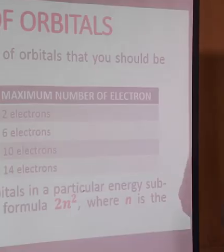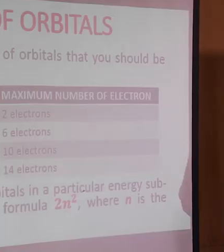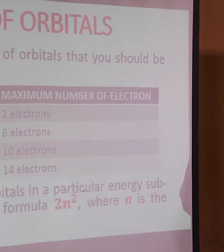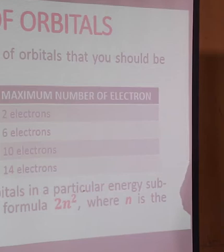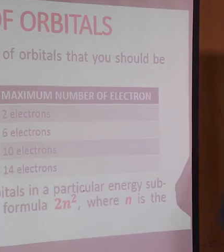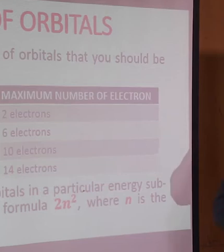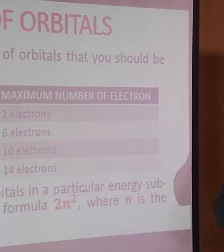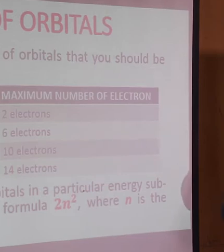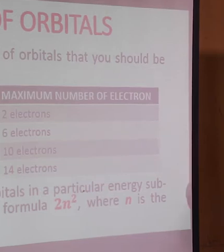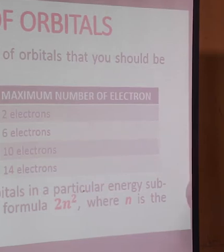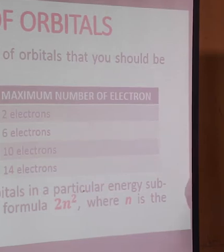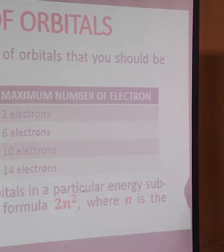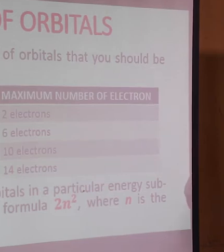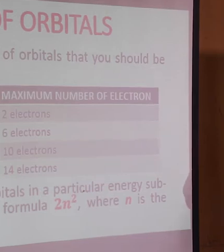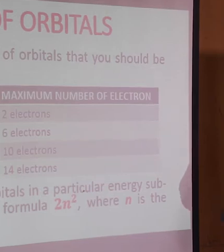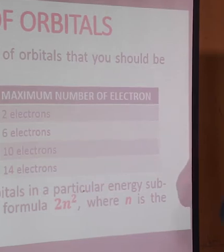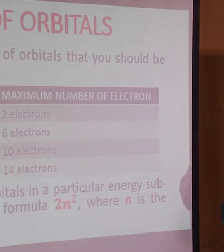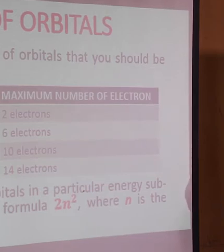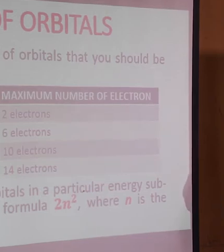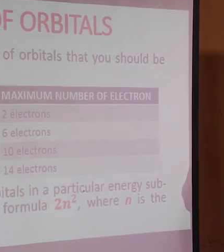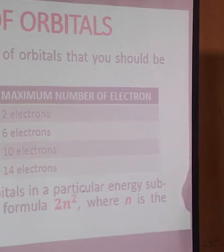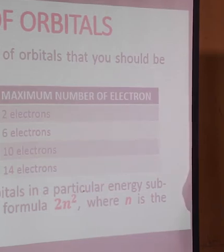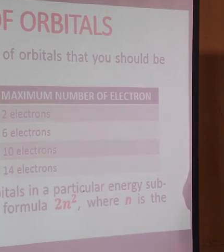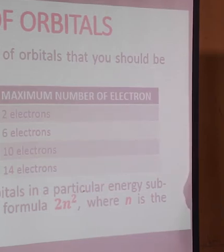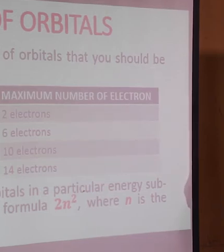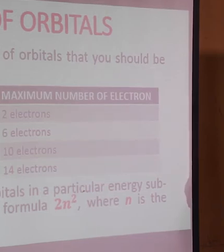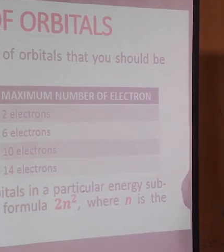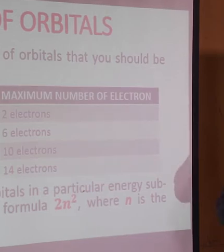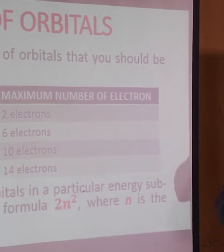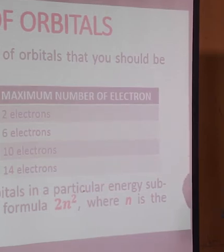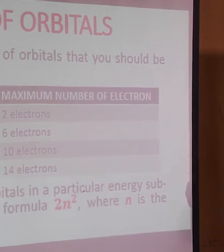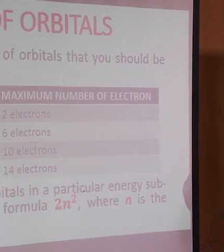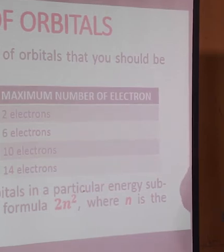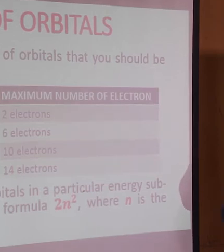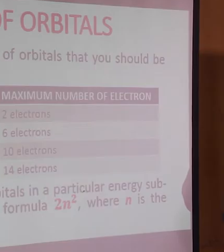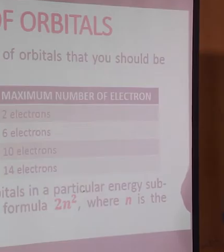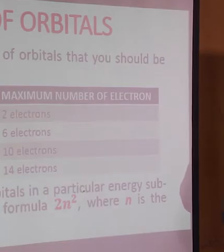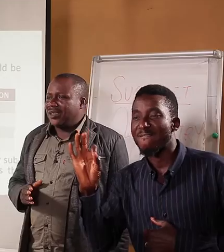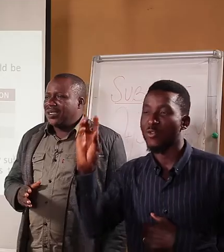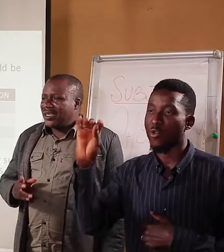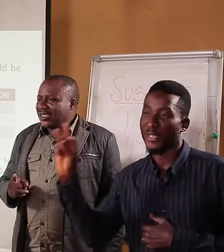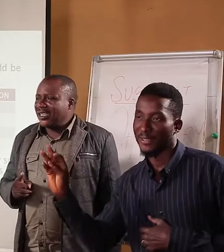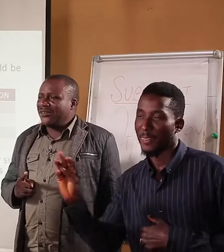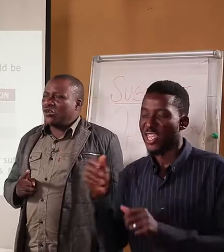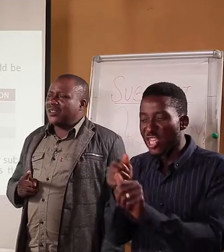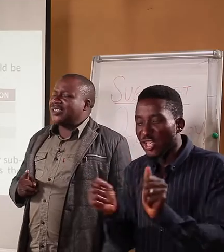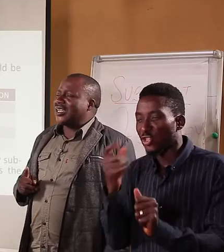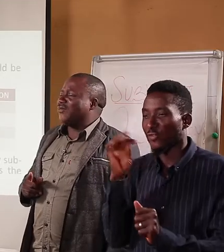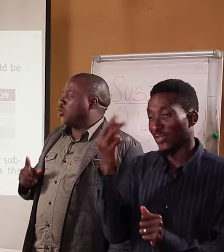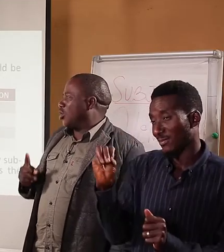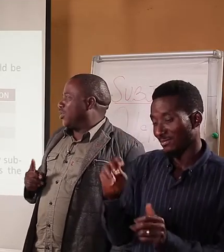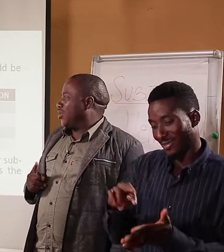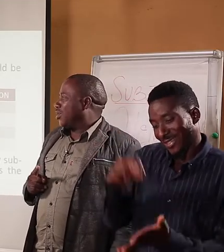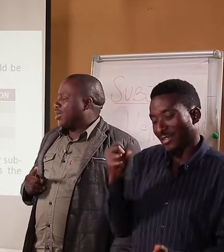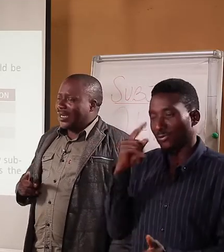s orbital, the p orbital, the d orbital, and the f orbital. Each and every orbital